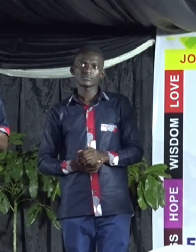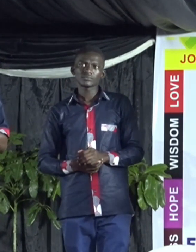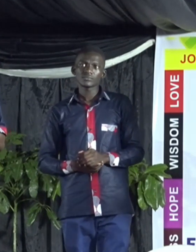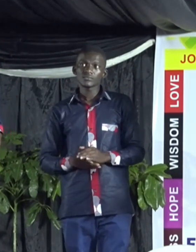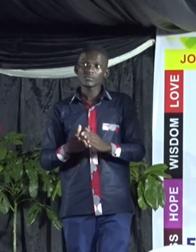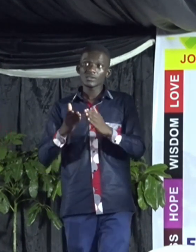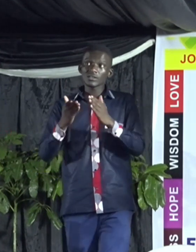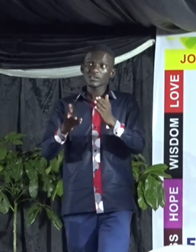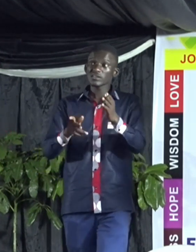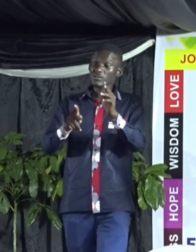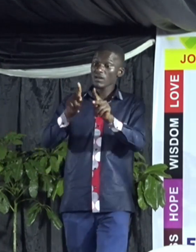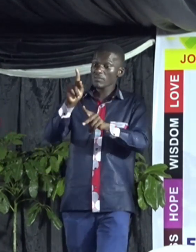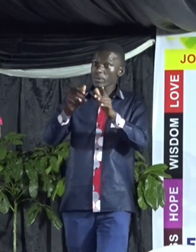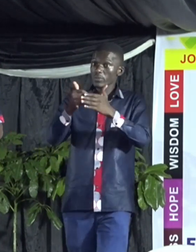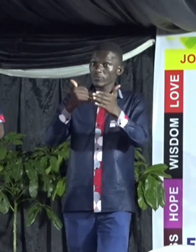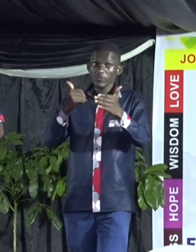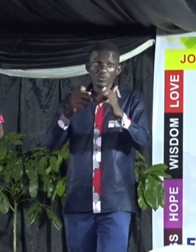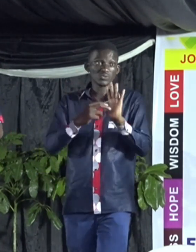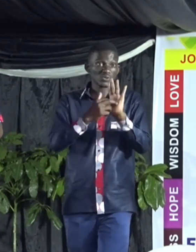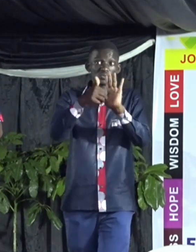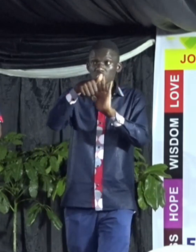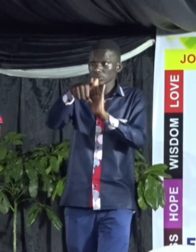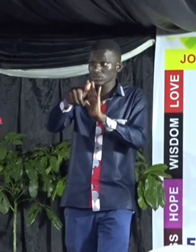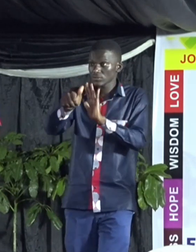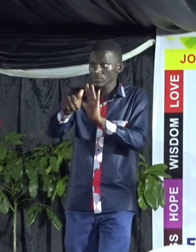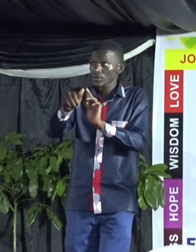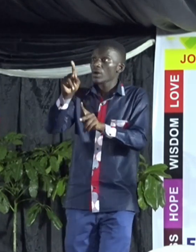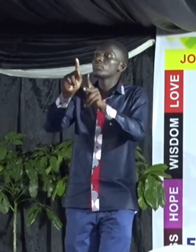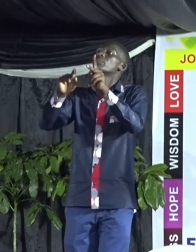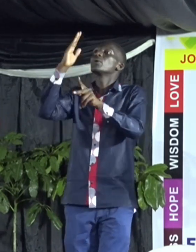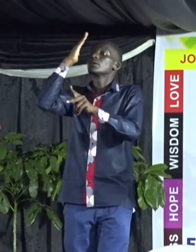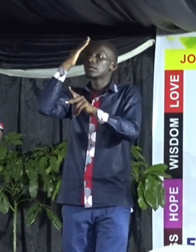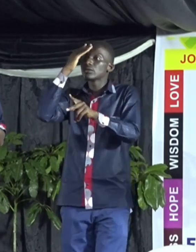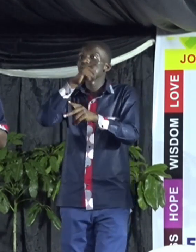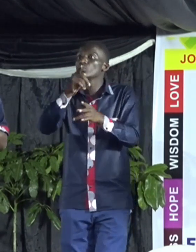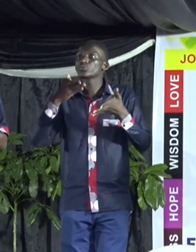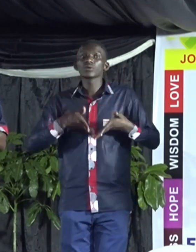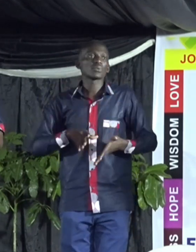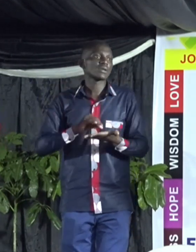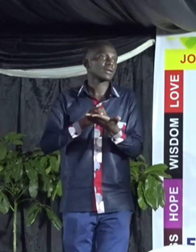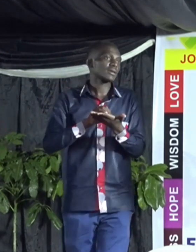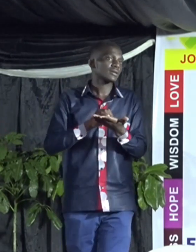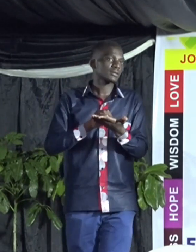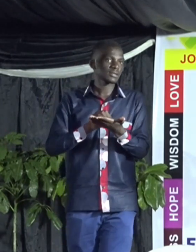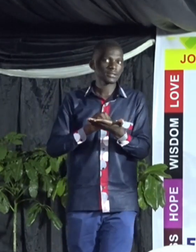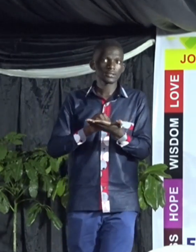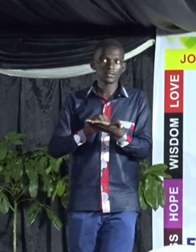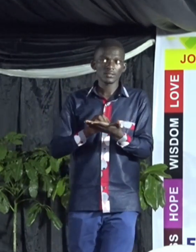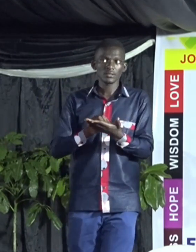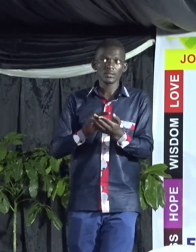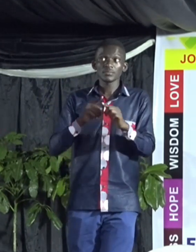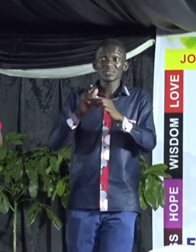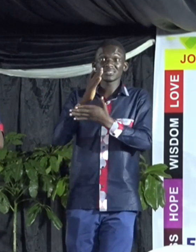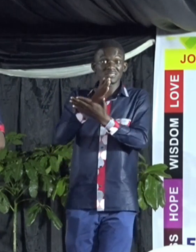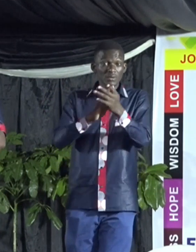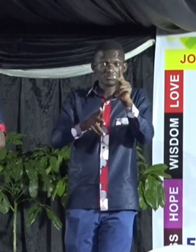before you introduce yourself. People have already known you were born again. But there are some